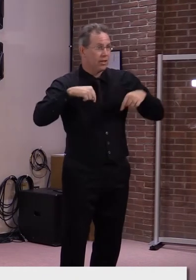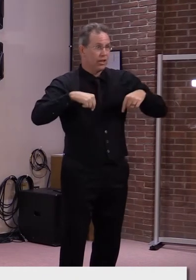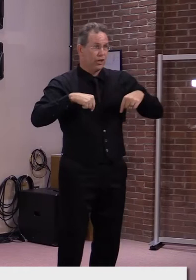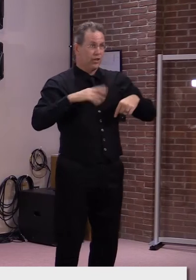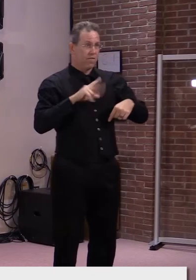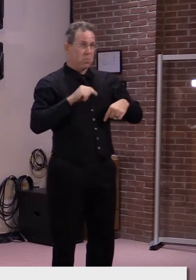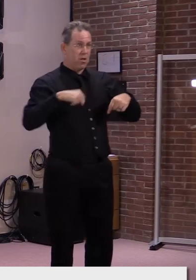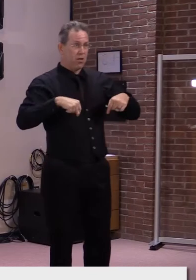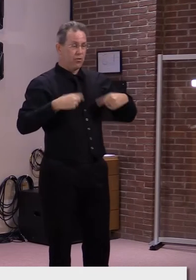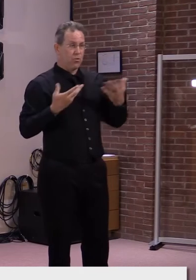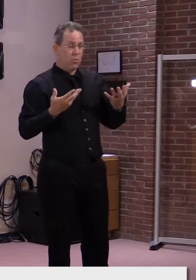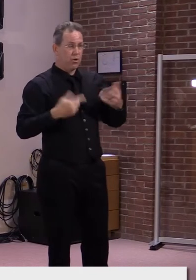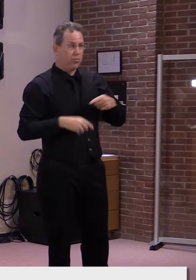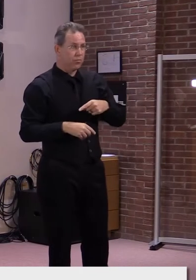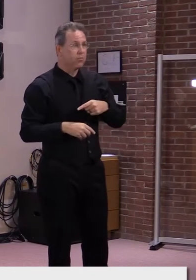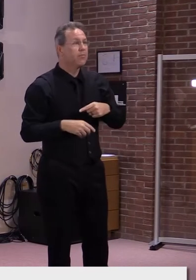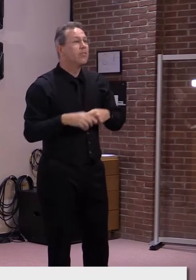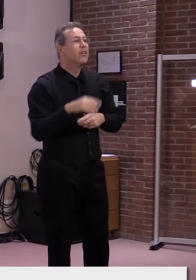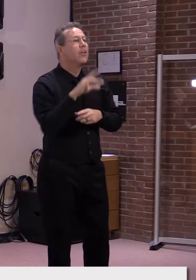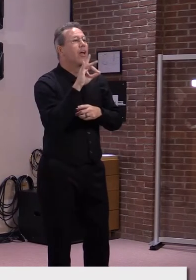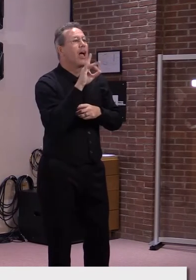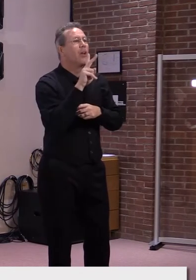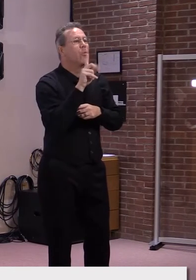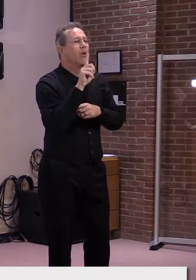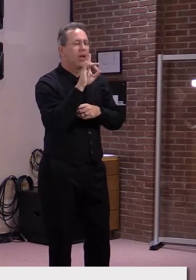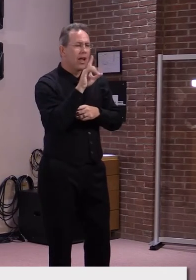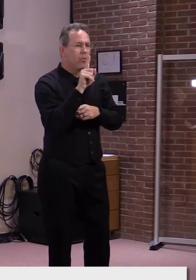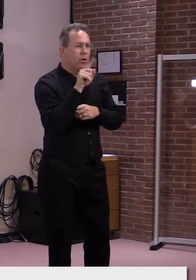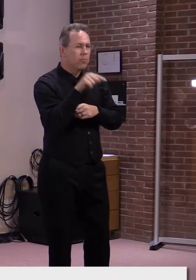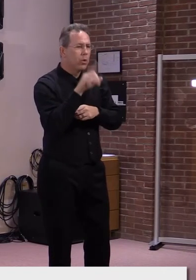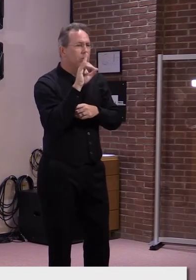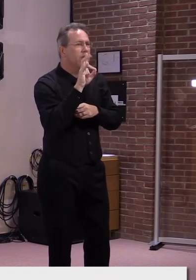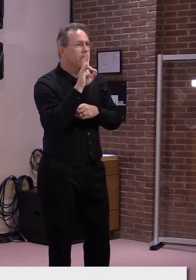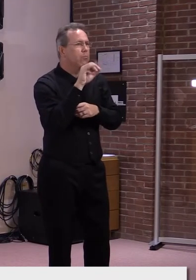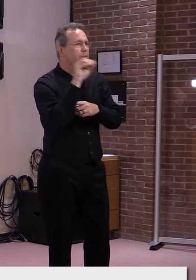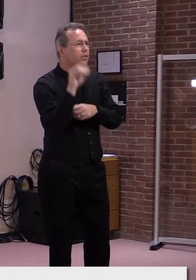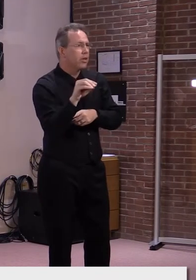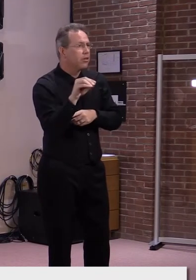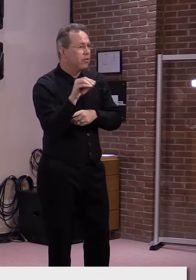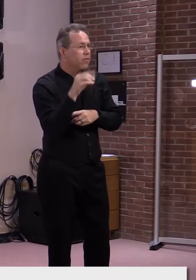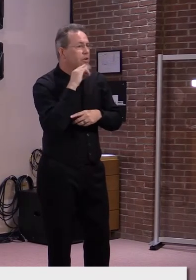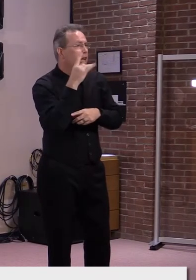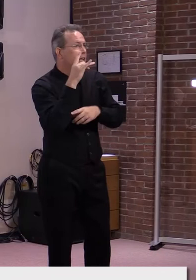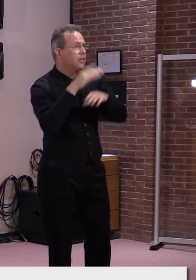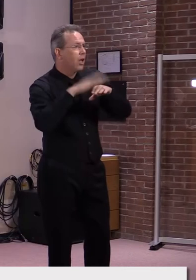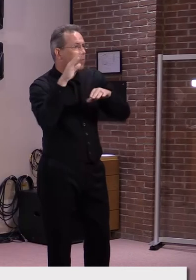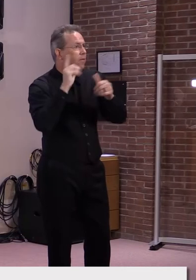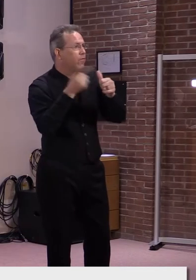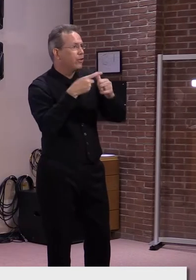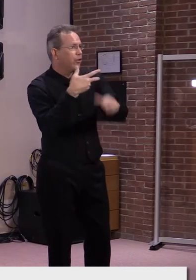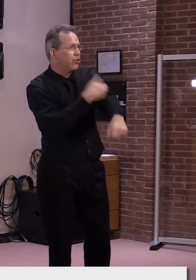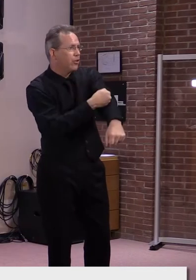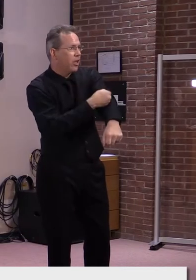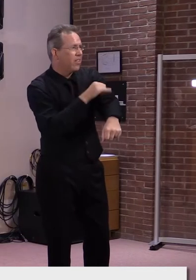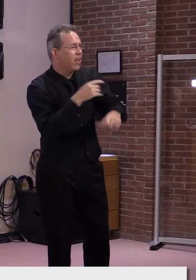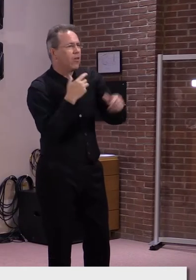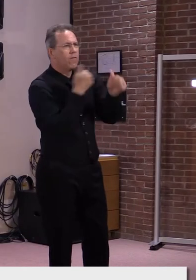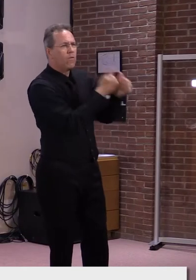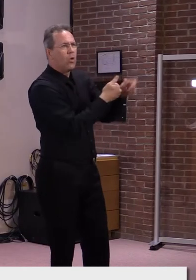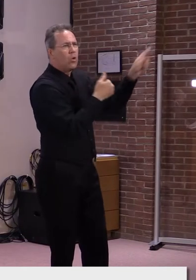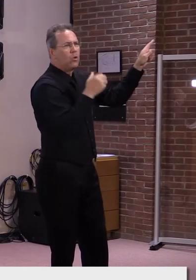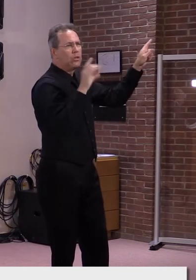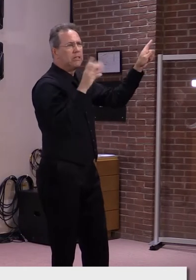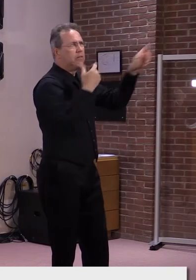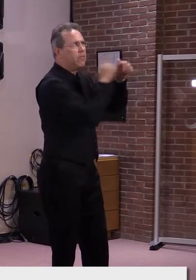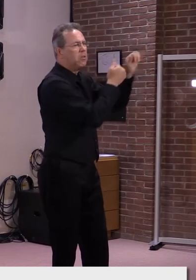81.7% using the same methodology that the White House uses. All Vermonters with at least one dose is